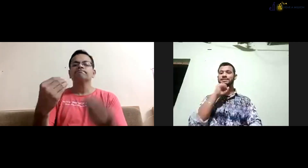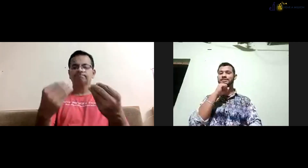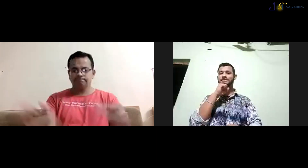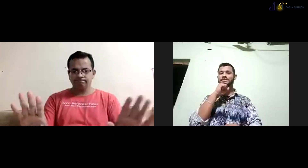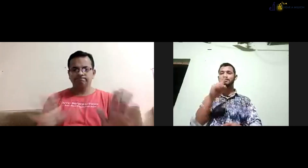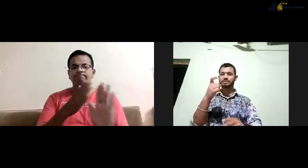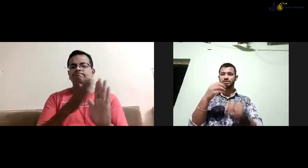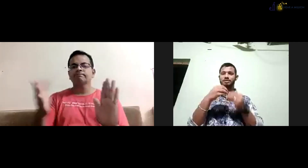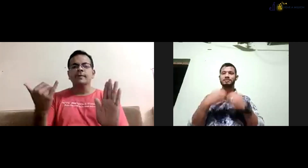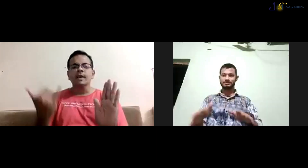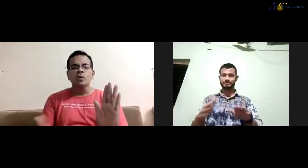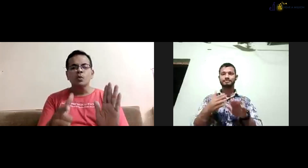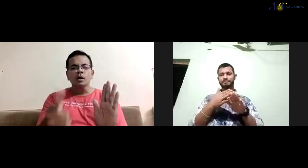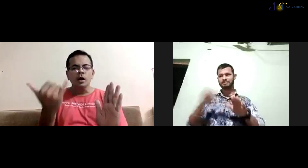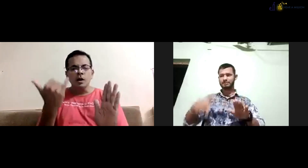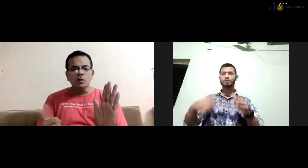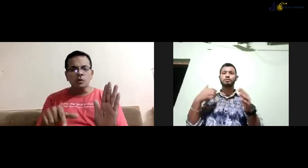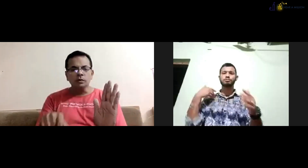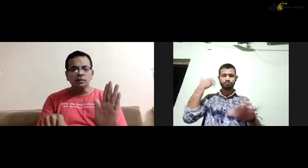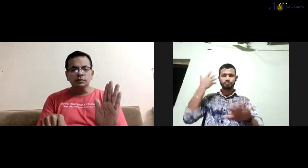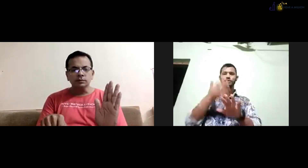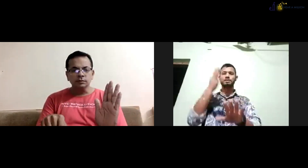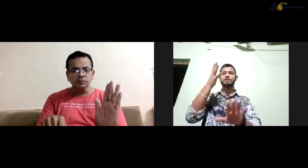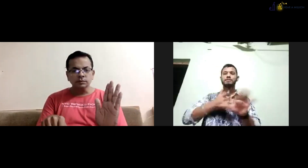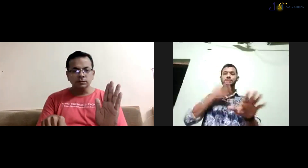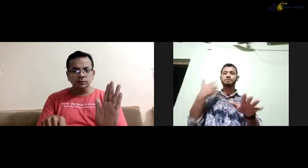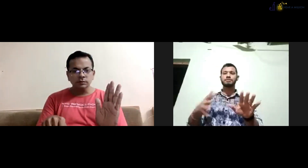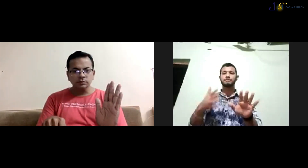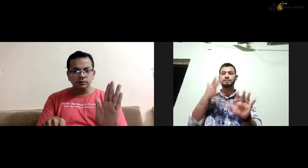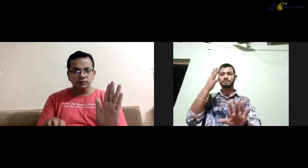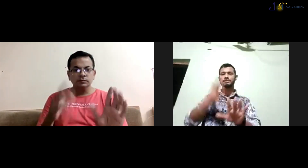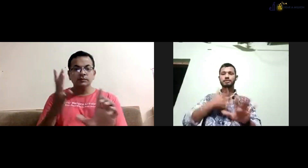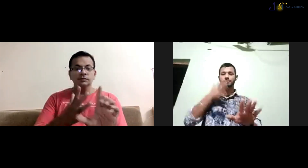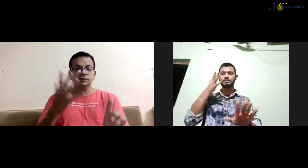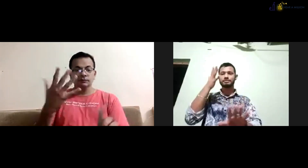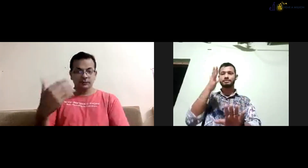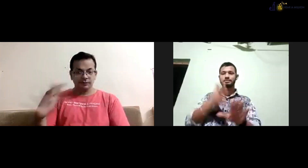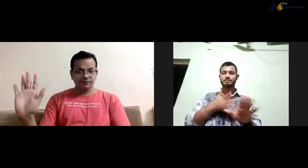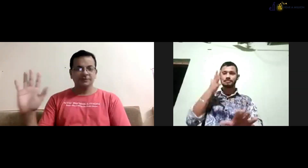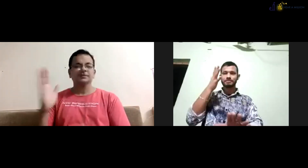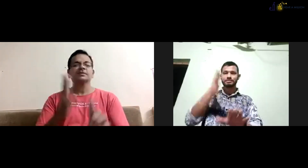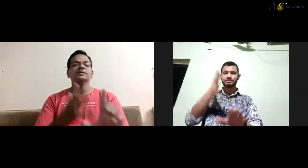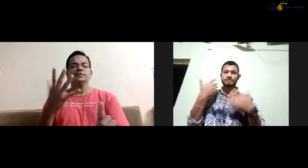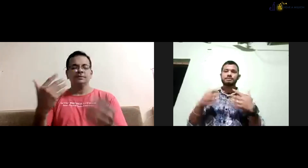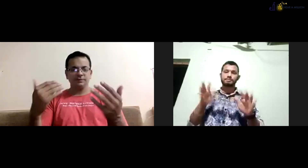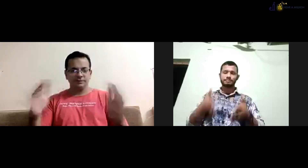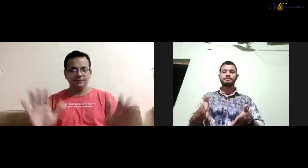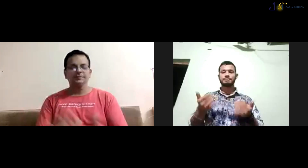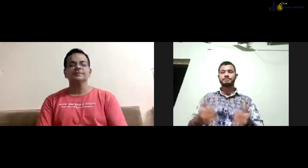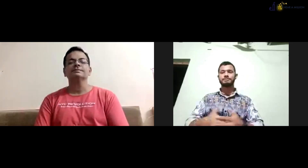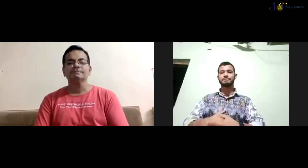was 17 years old at that time. I became so it's been a